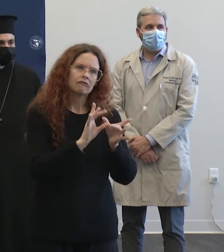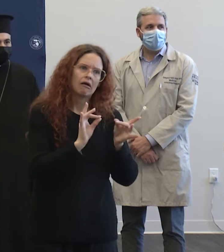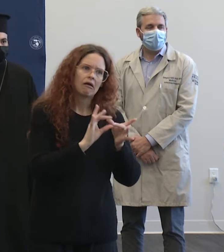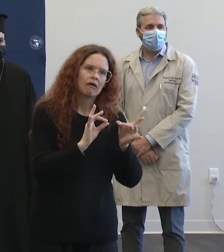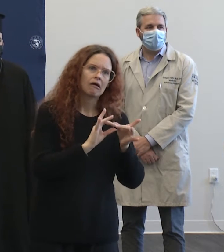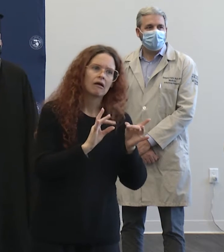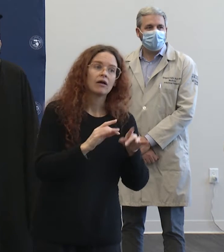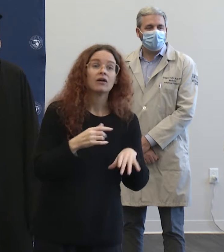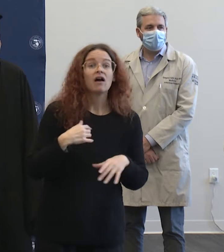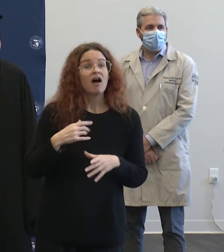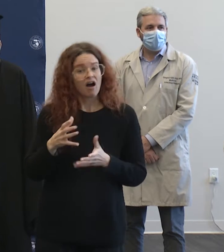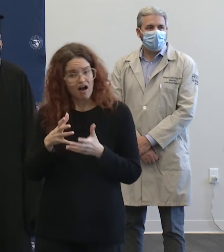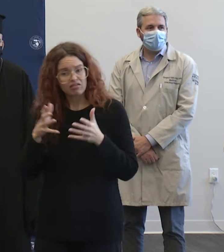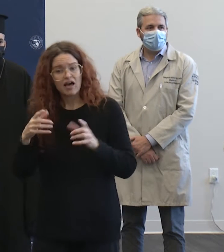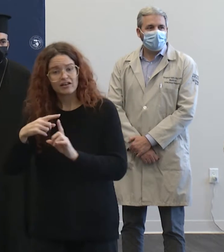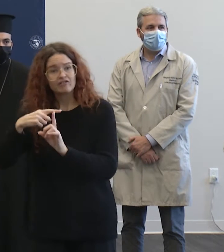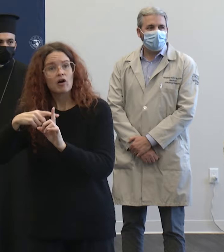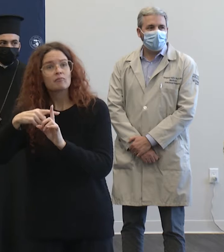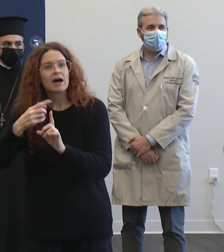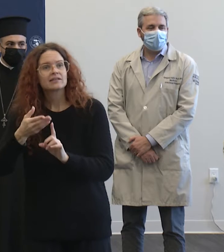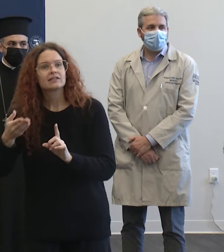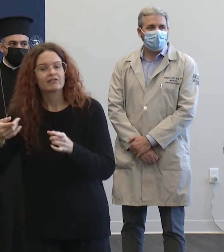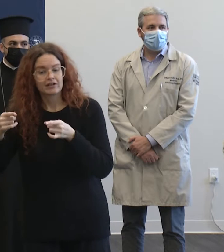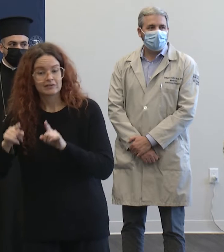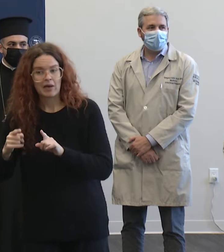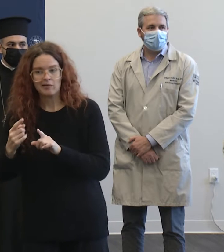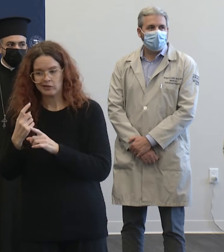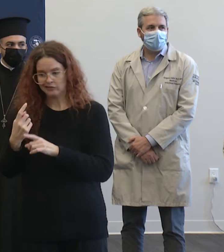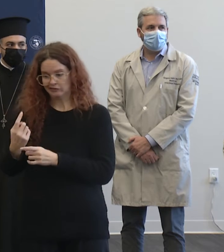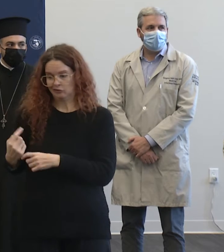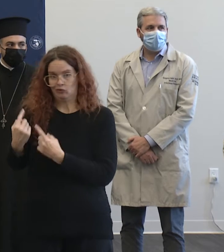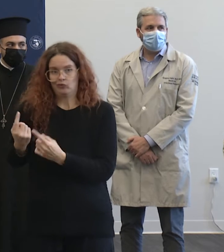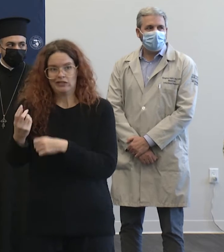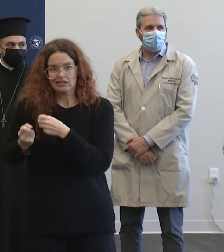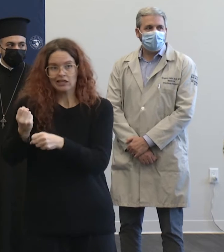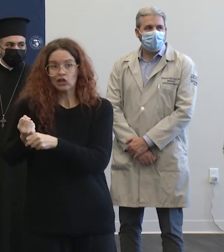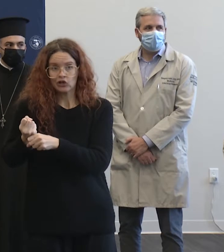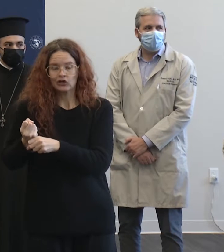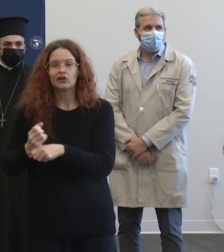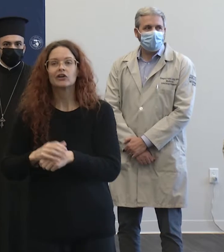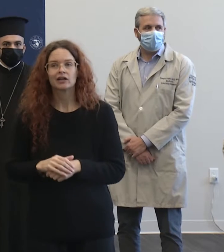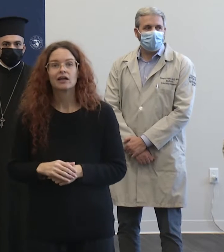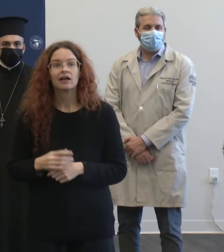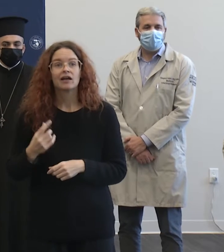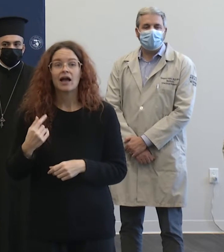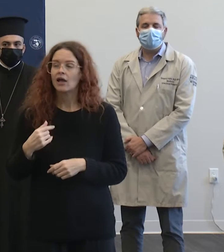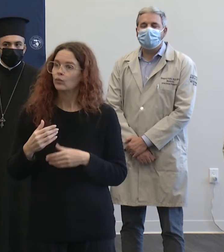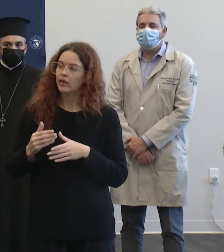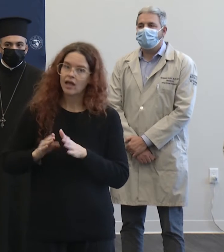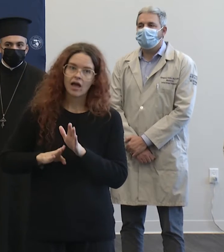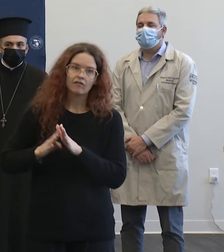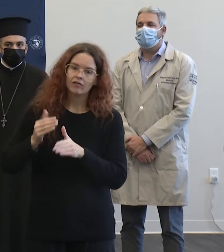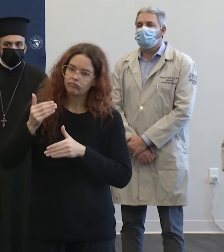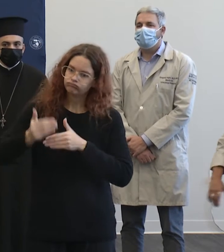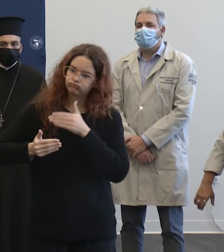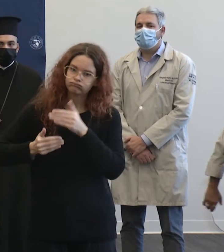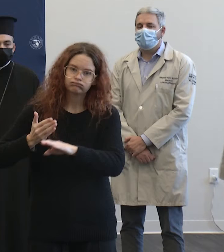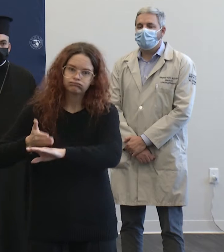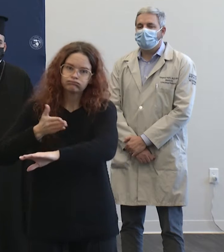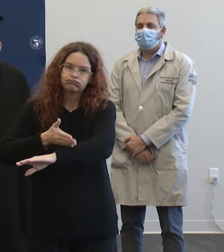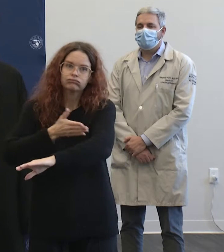we've gotten a lot of positive things that occurred over this past year. And we've come a long ways. And with this